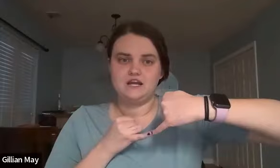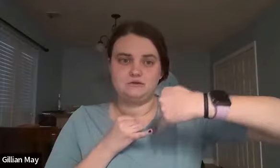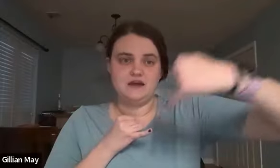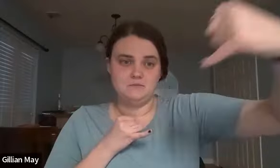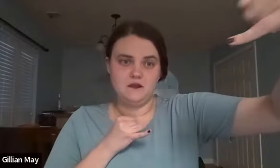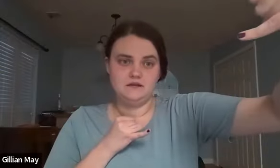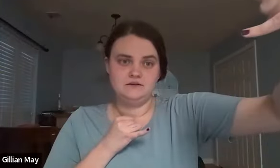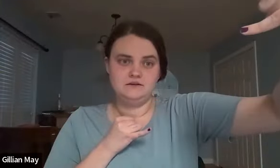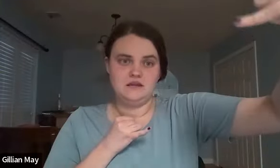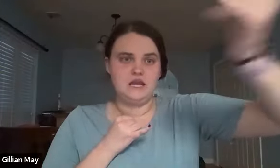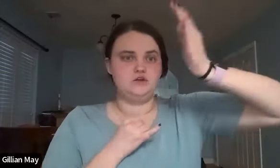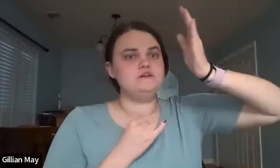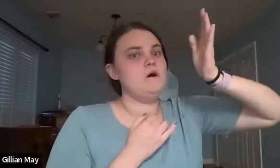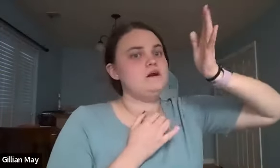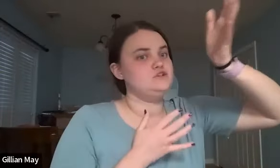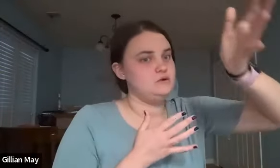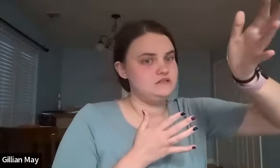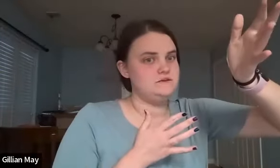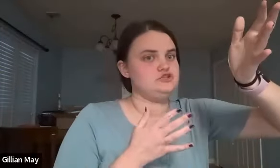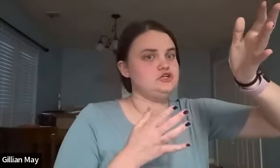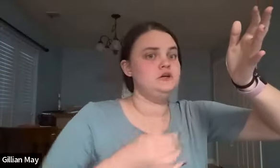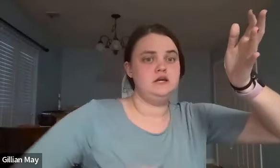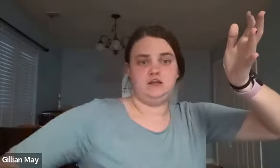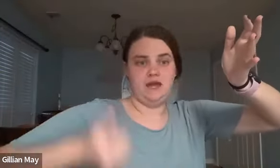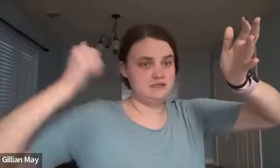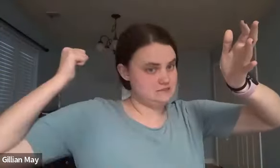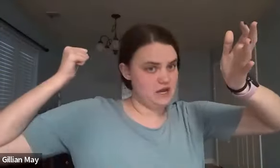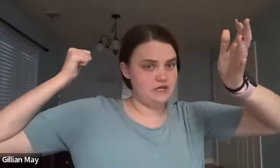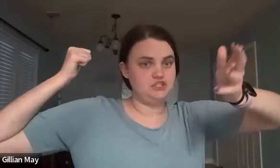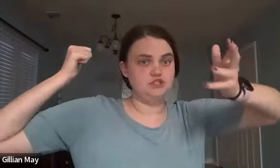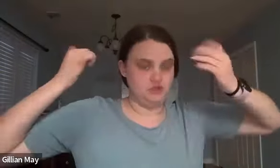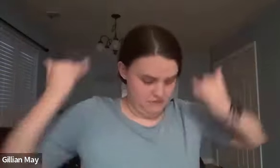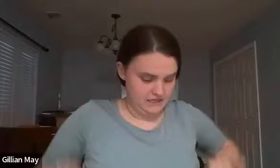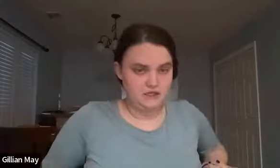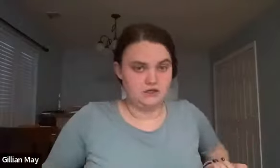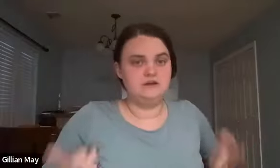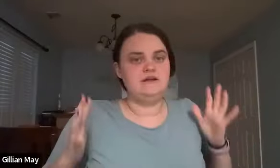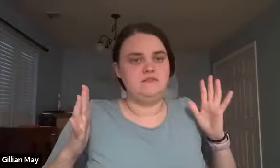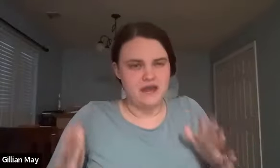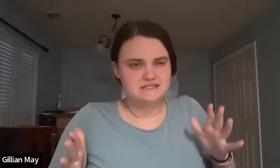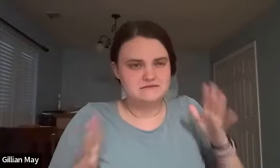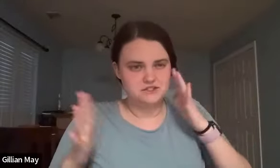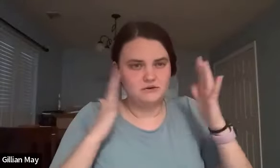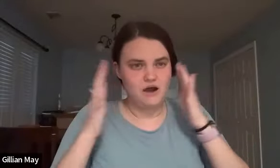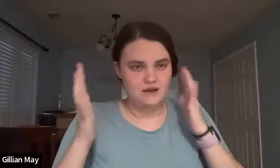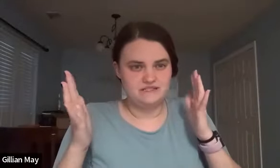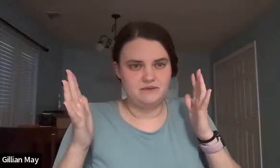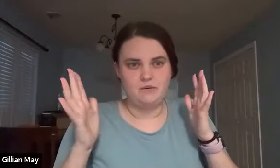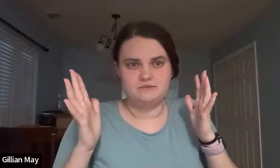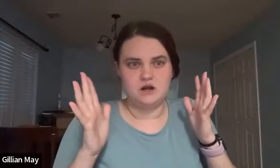actual timeline and how you're always walking towards the future. Your past is behind you. You're right here. That's the visual I always think about when I'm talking